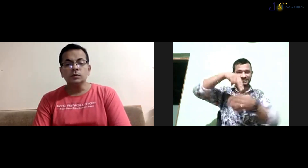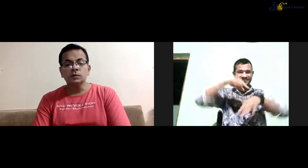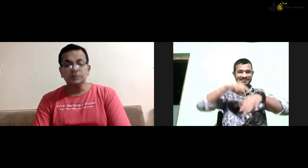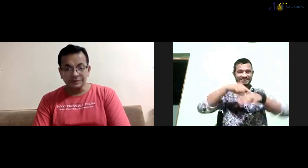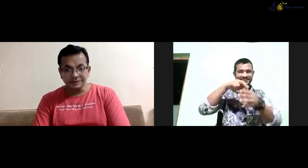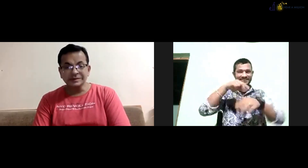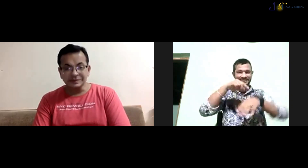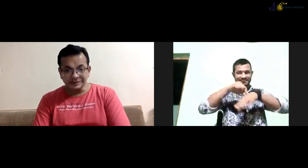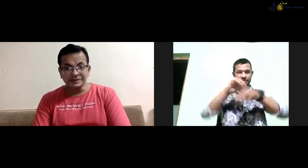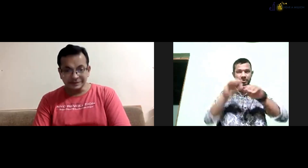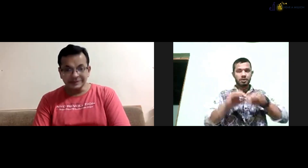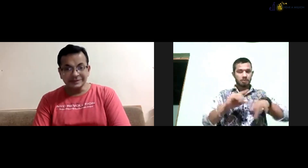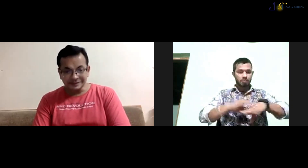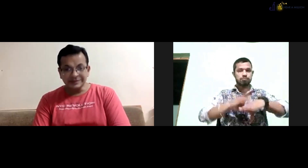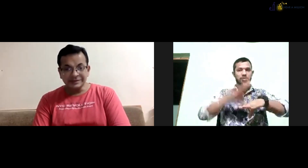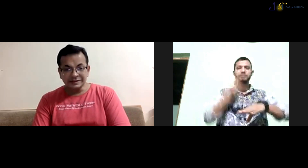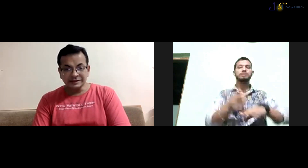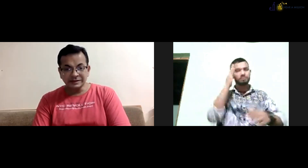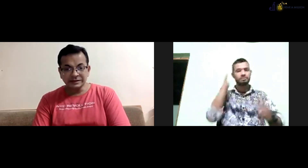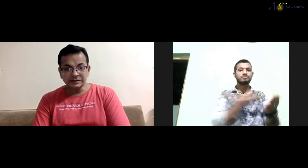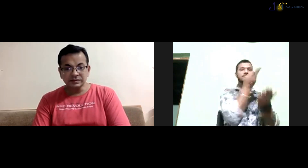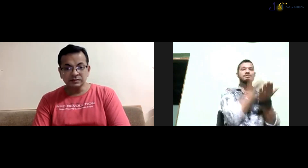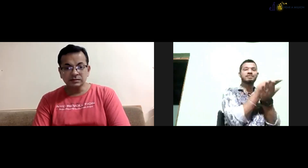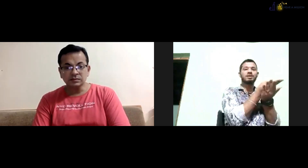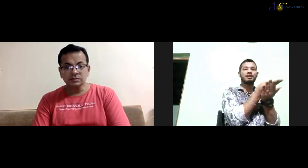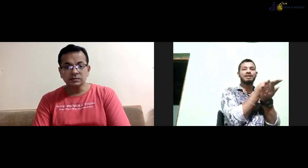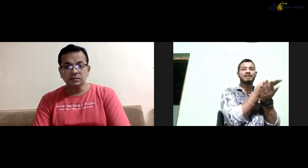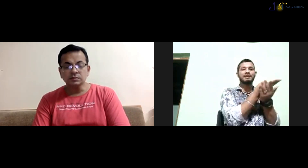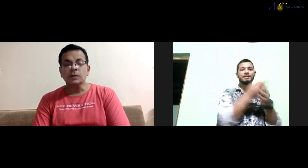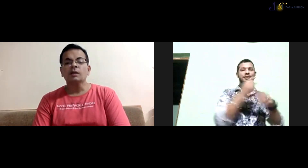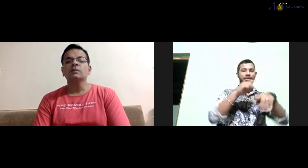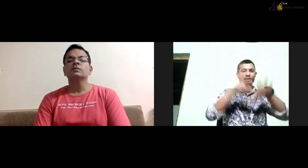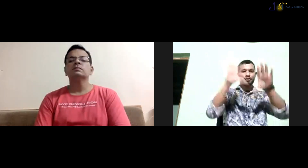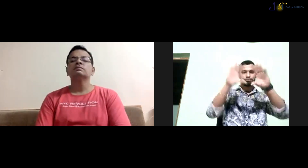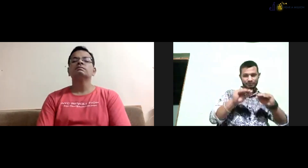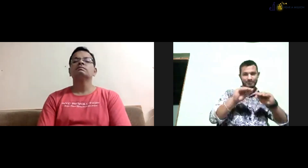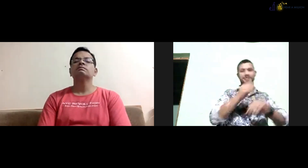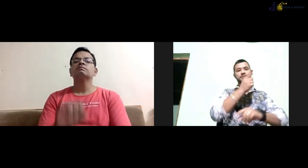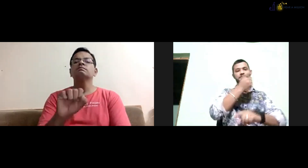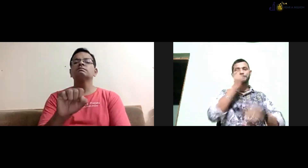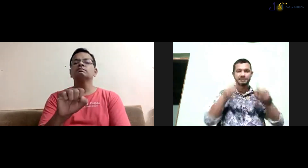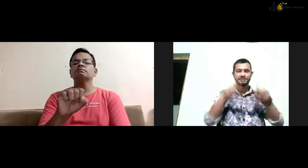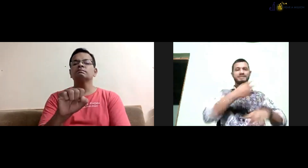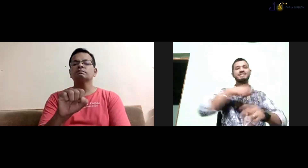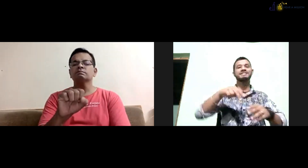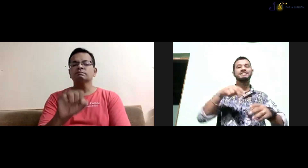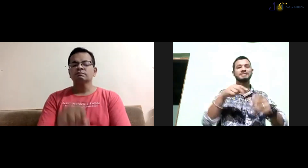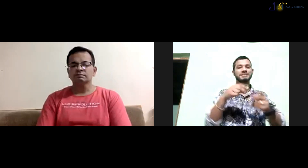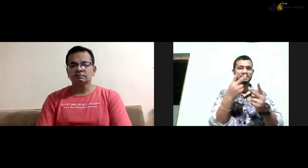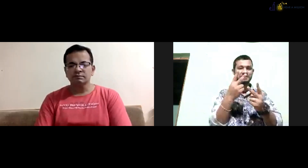for example, if I'm standing if I get some rest,